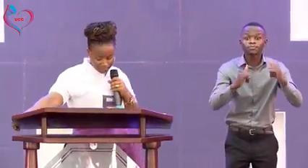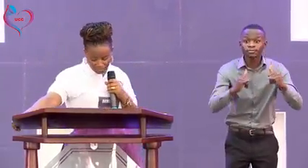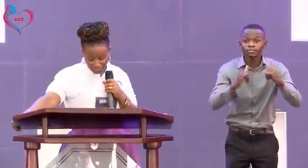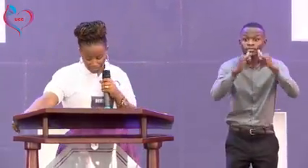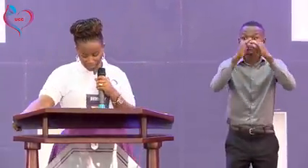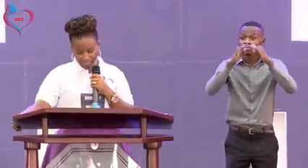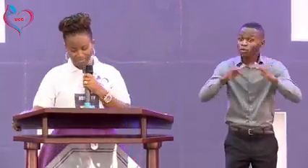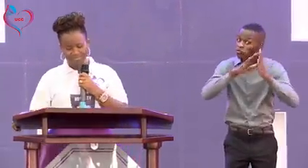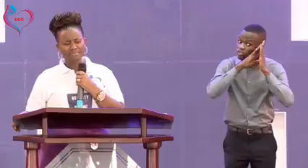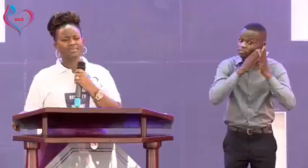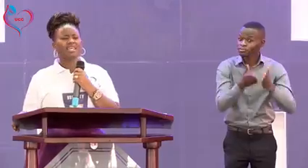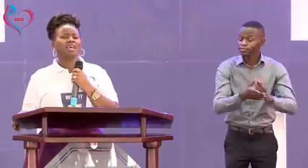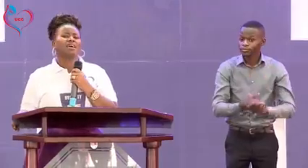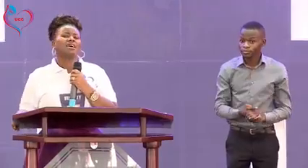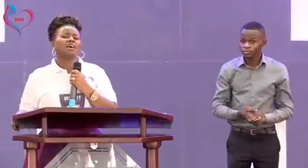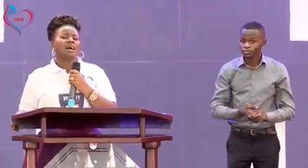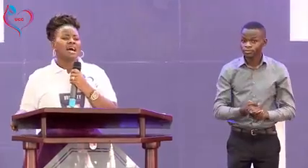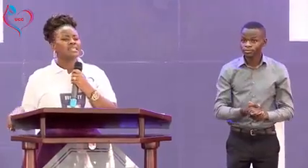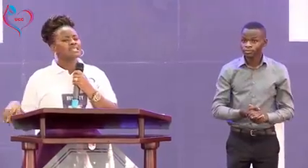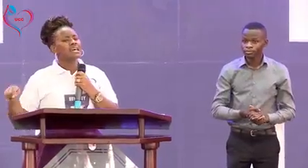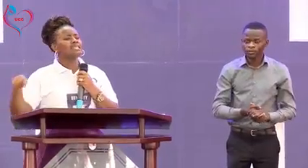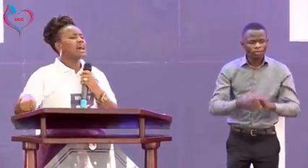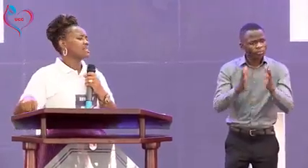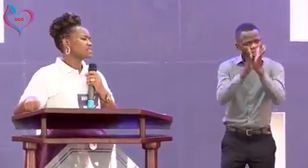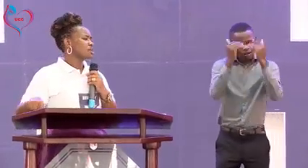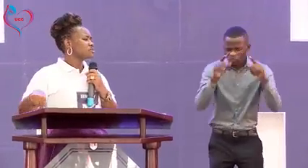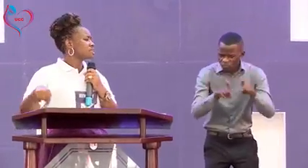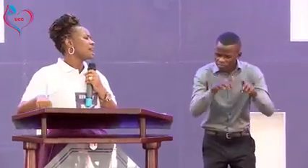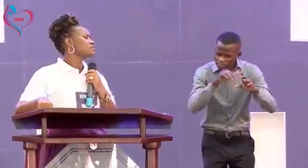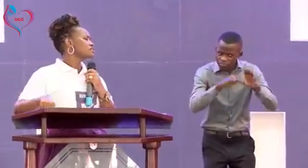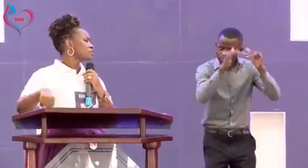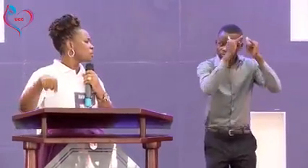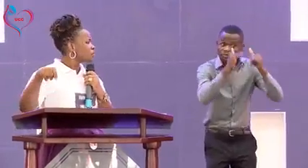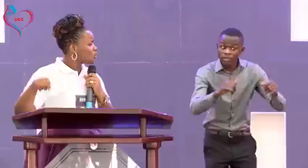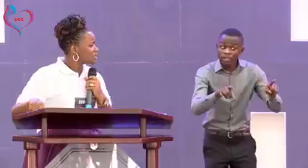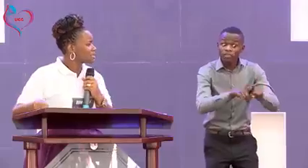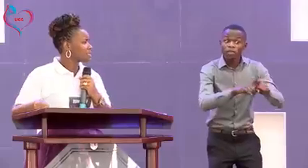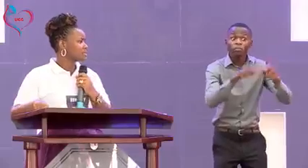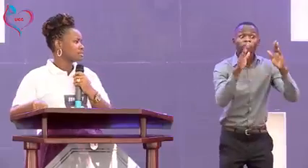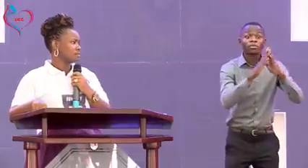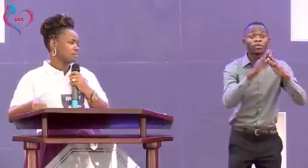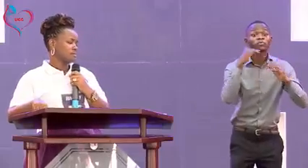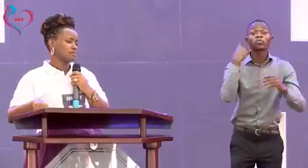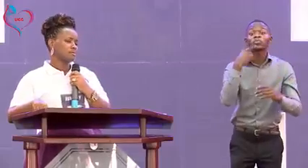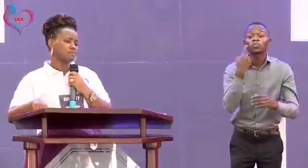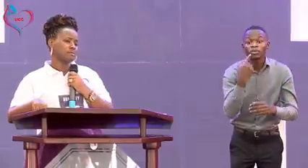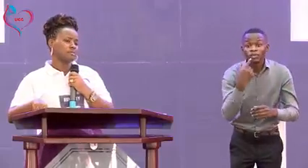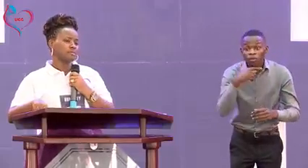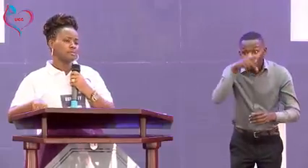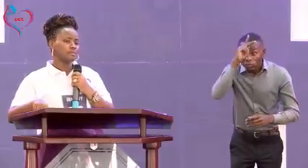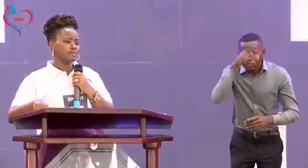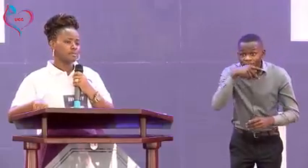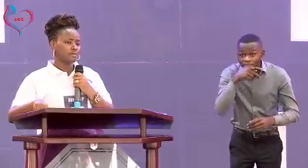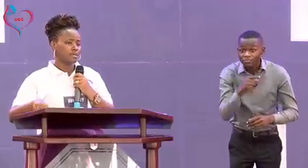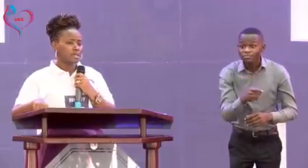Eranga batutegekedde akasisira k'okusulamu. And in that hut, it was also a house for goats. Atenga akasisira